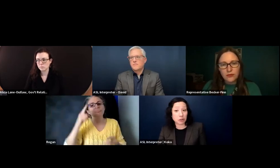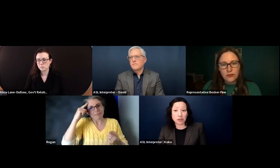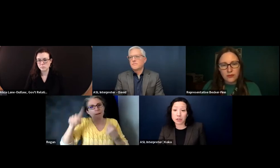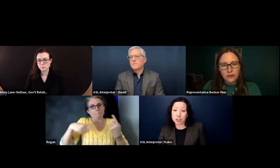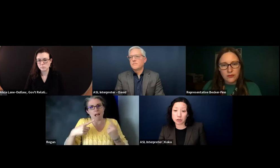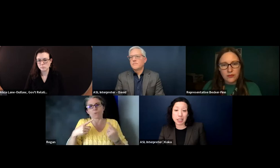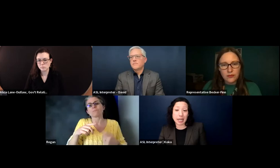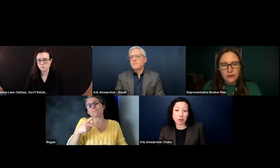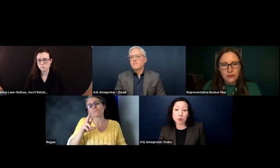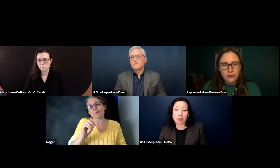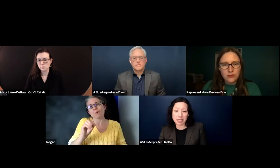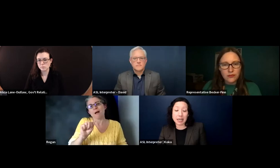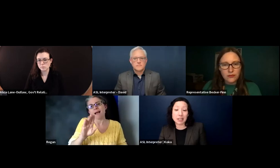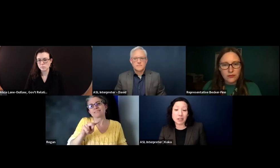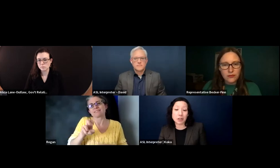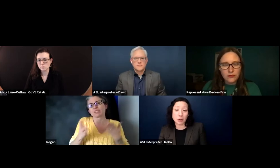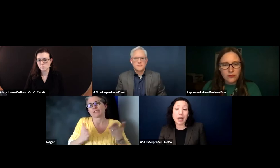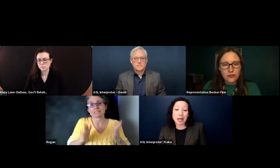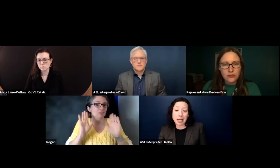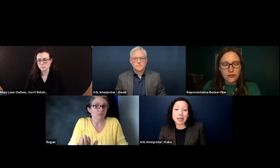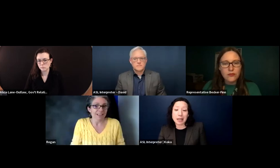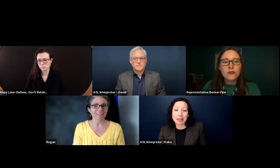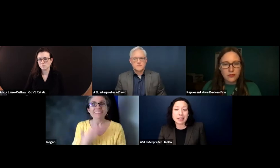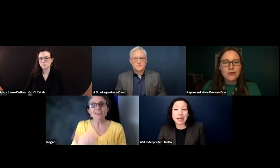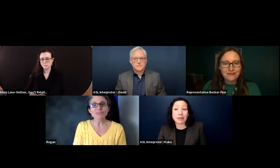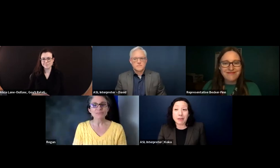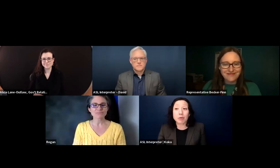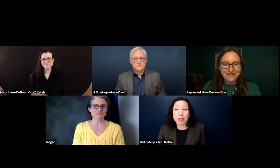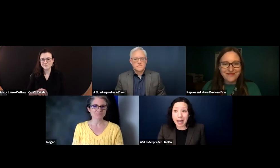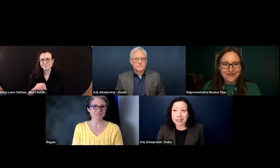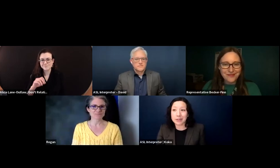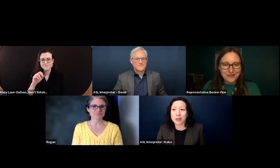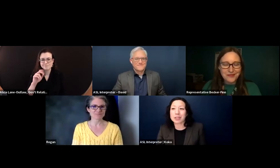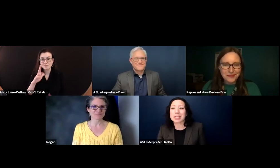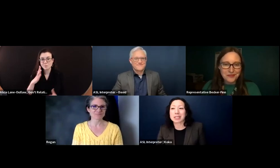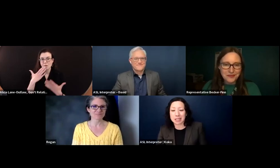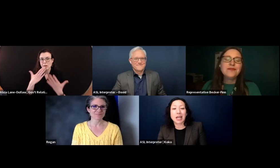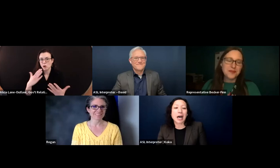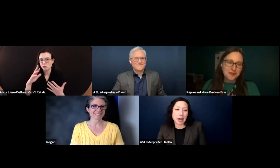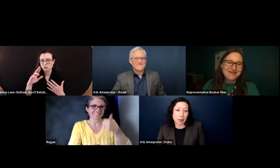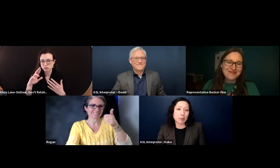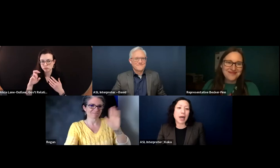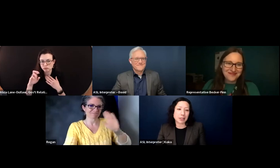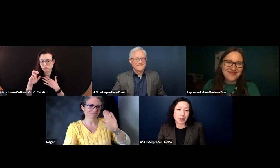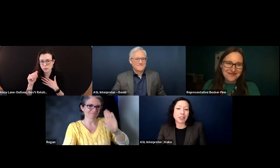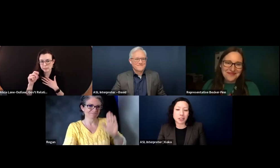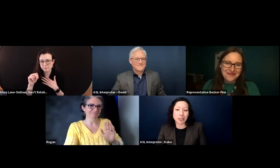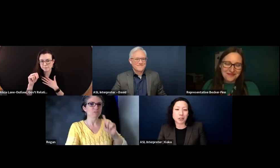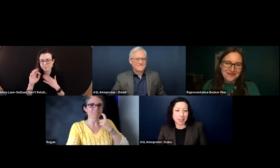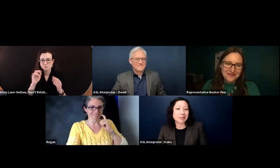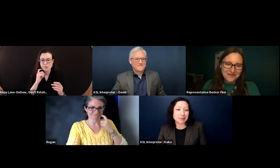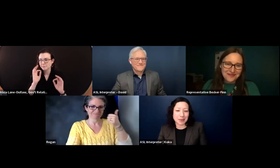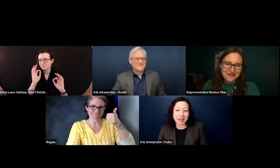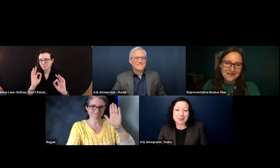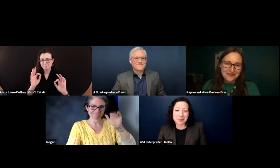is wonderful for children in the K through 12 settings. And so instead of having reactive services, as our